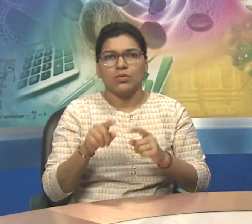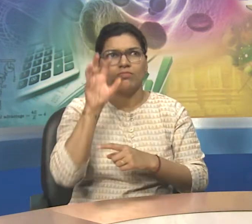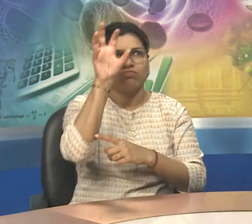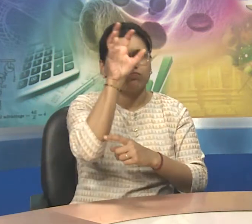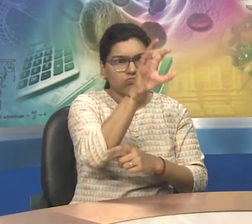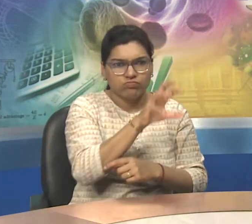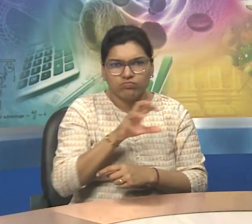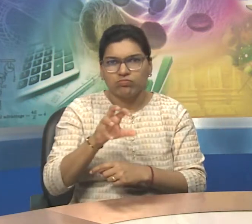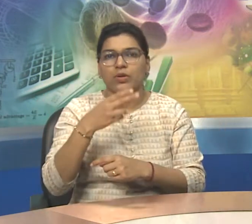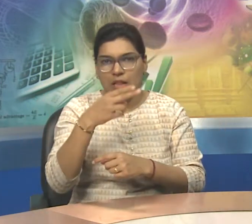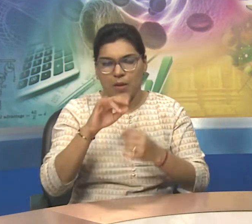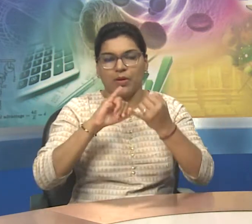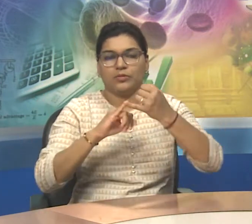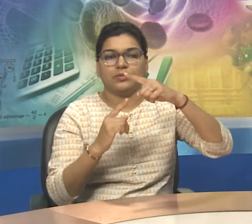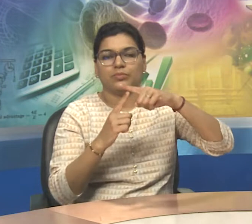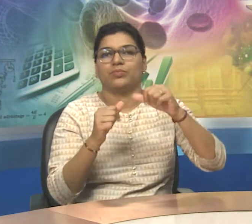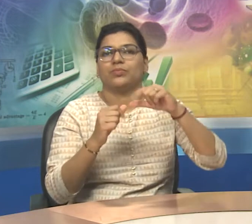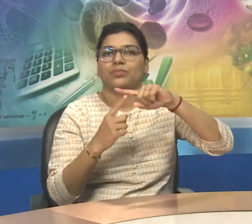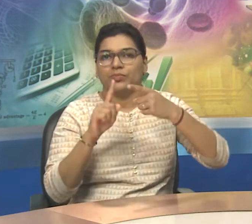States. You all have seen the map of India.